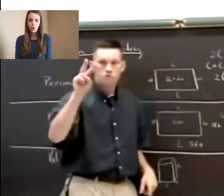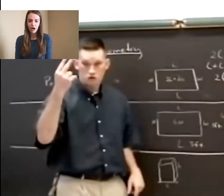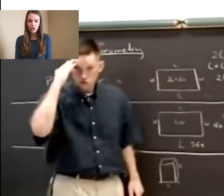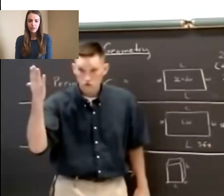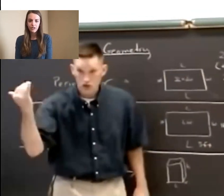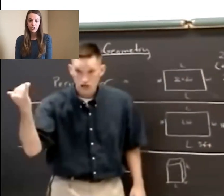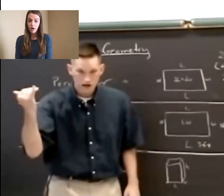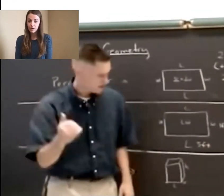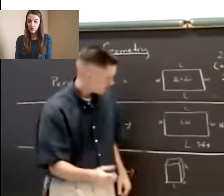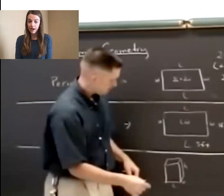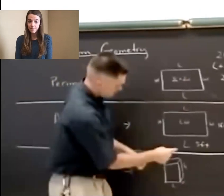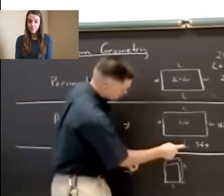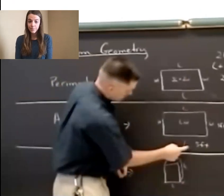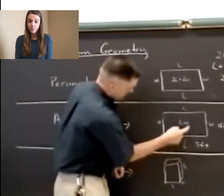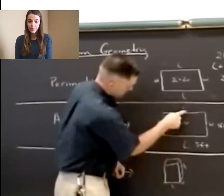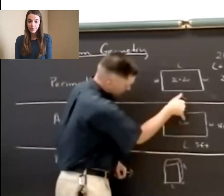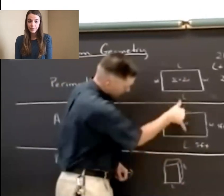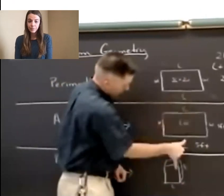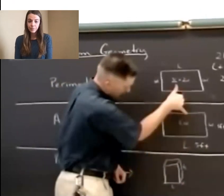squared. Do you know why we do that?